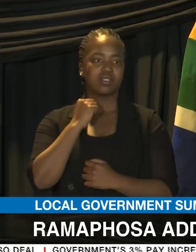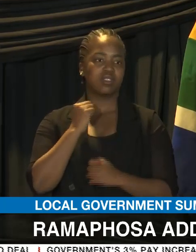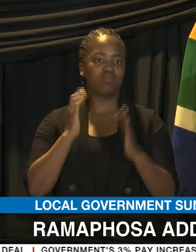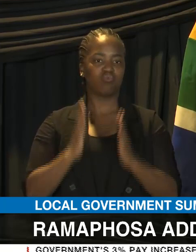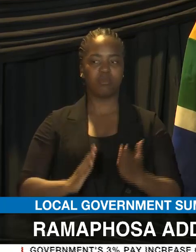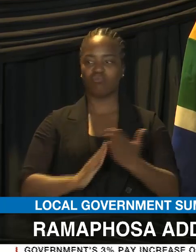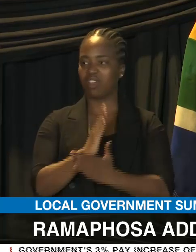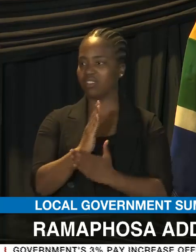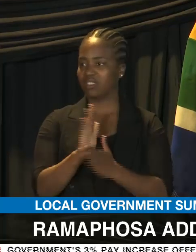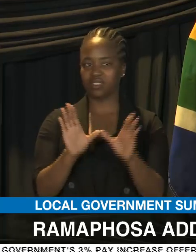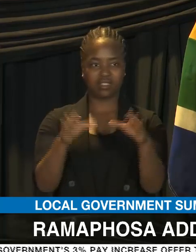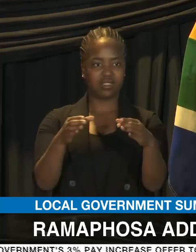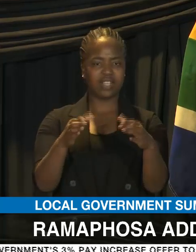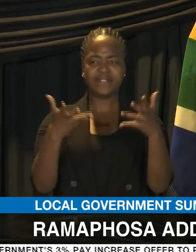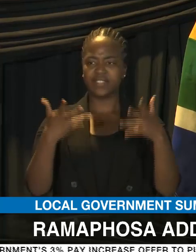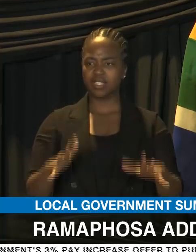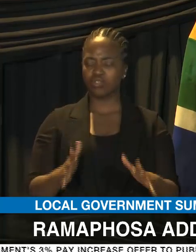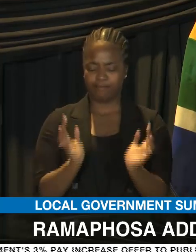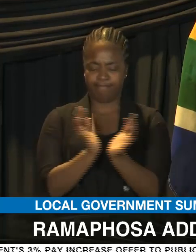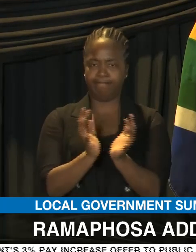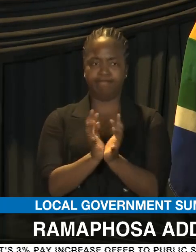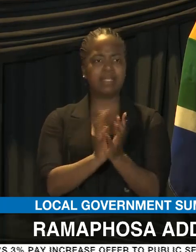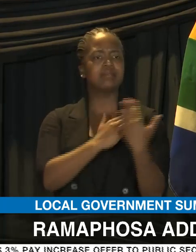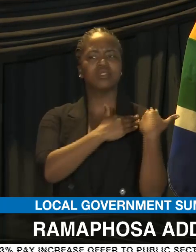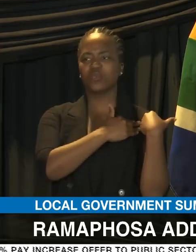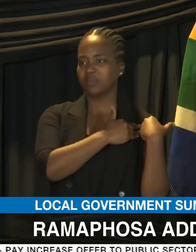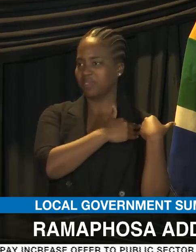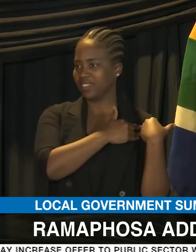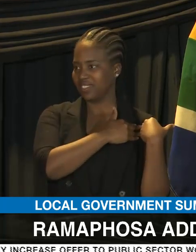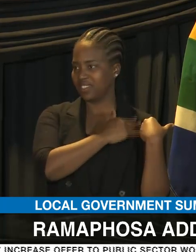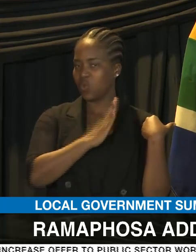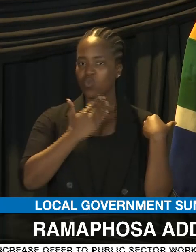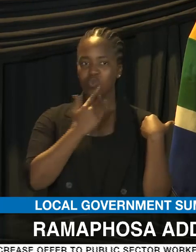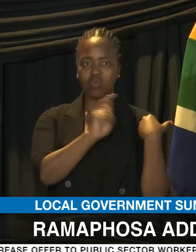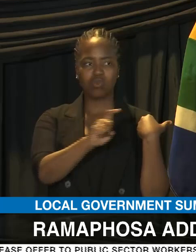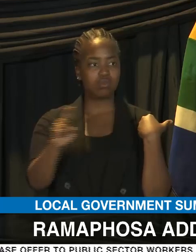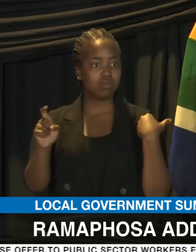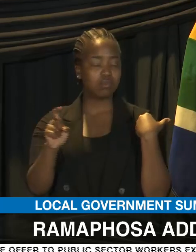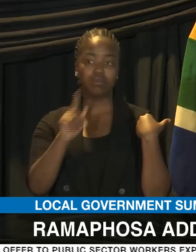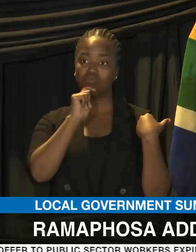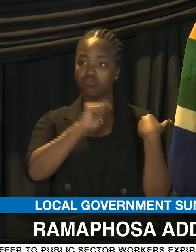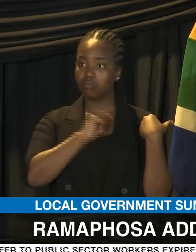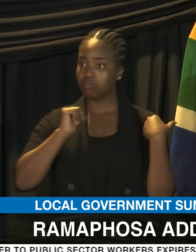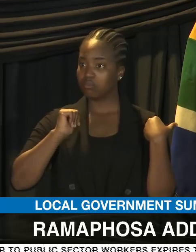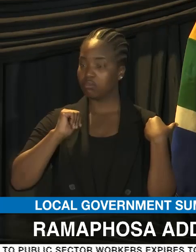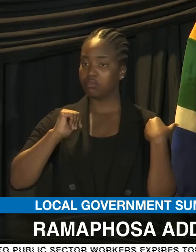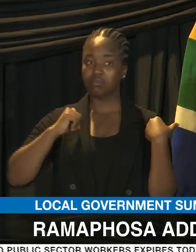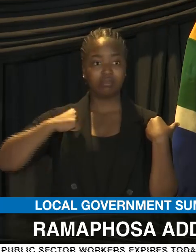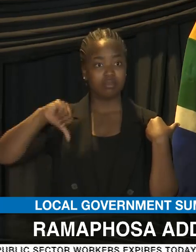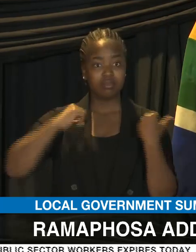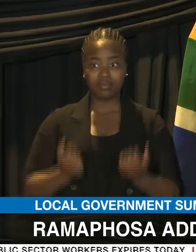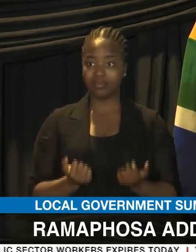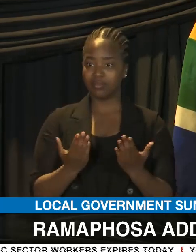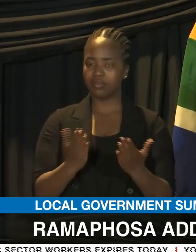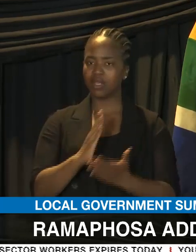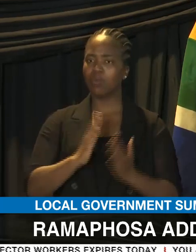a conference on accountability, service delivery and human rights in the